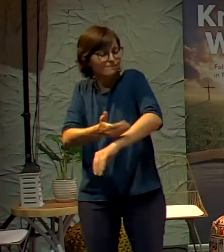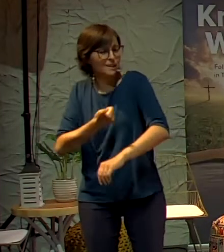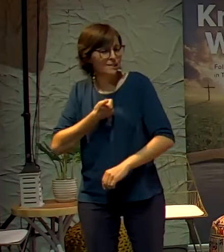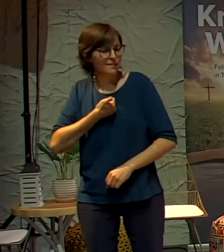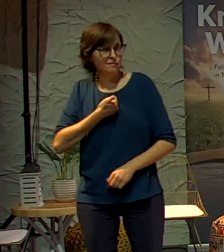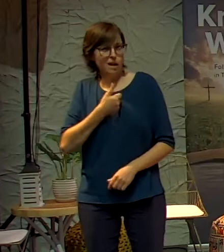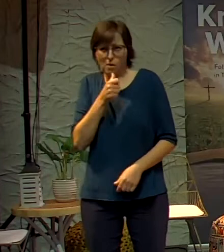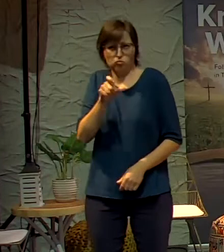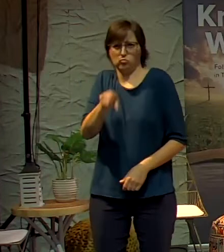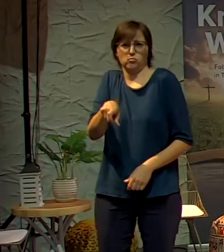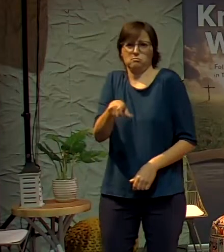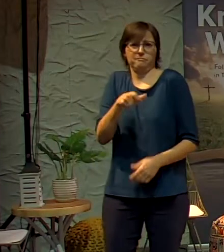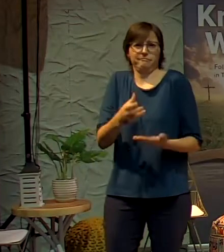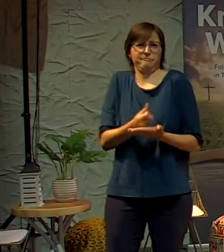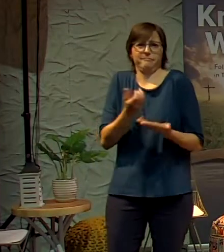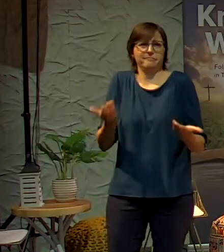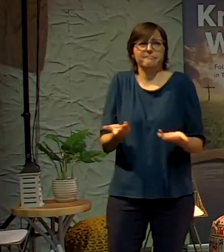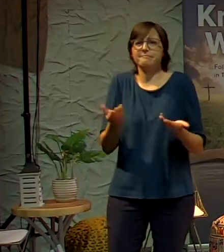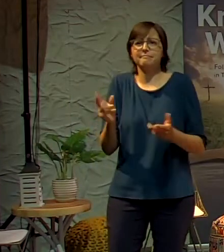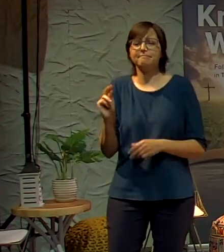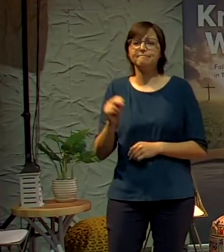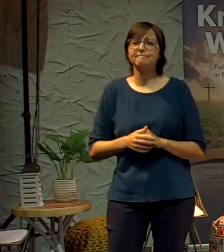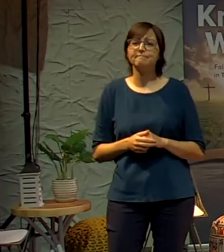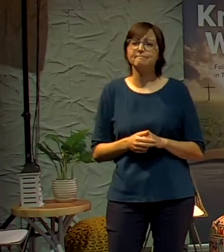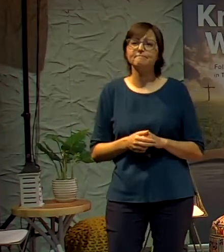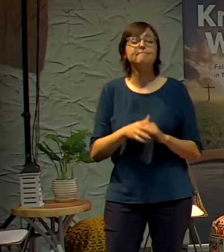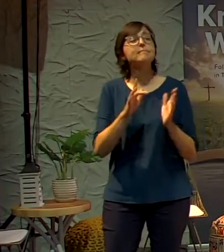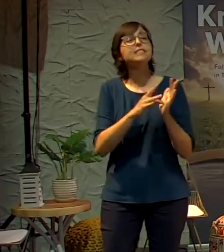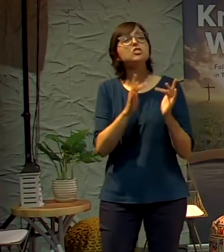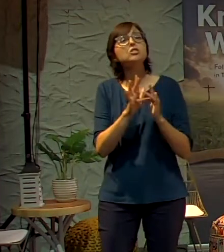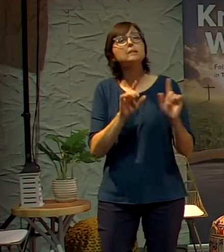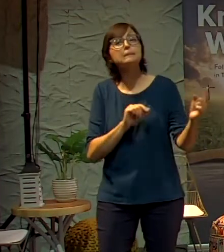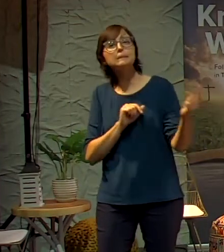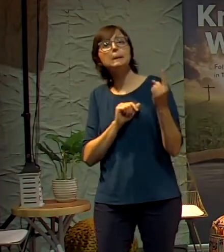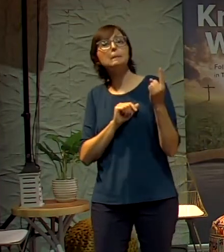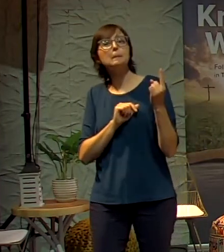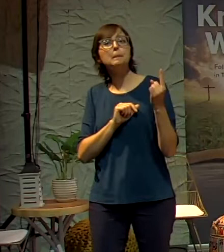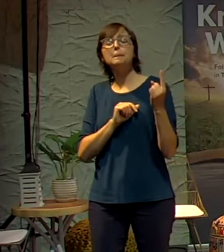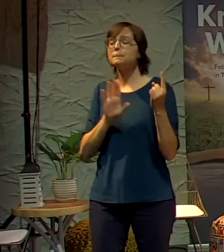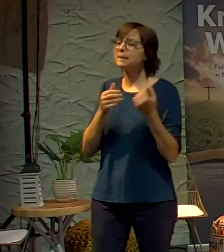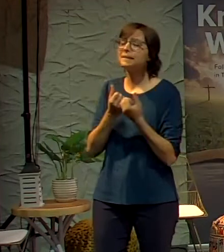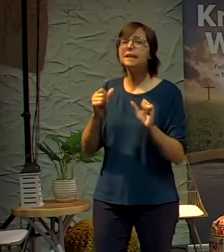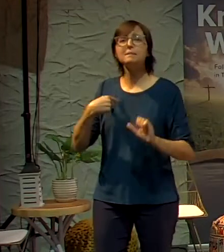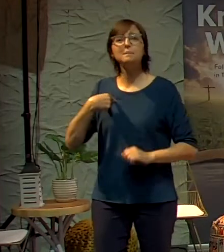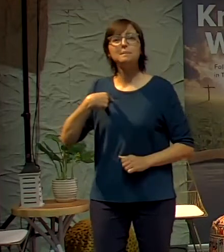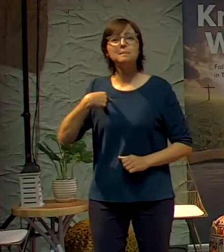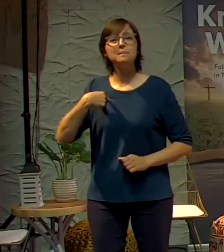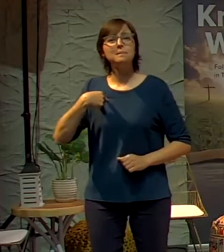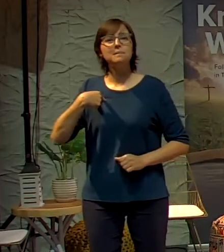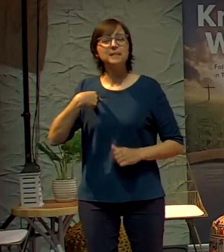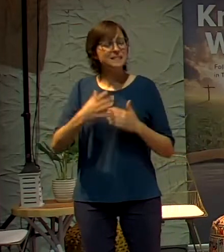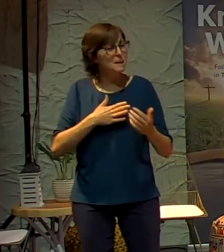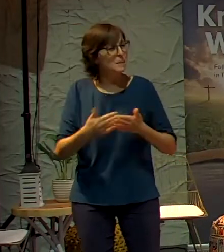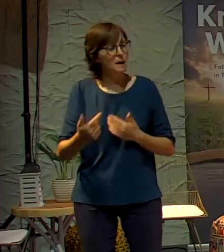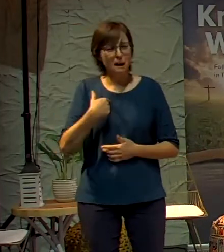here. So Jesus comes, and in spite of all these things, he saves me. He accepts